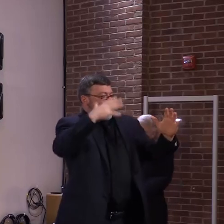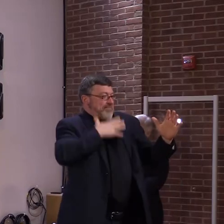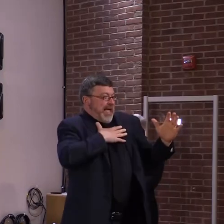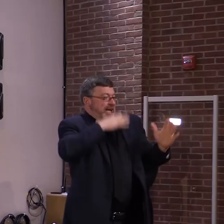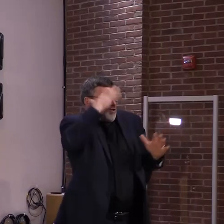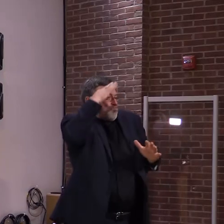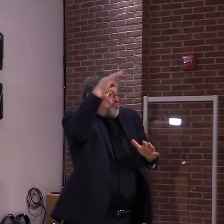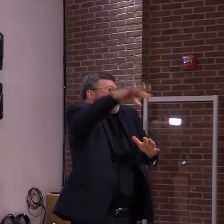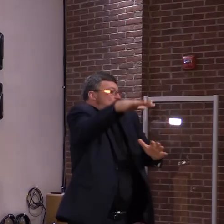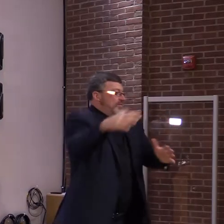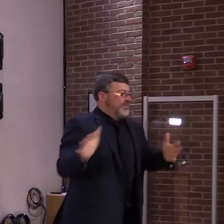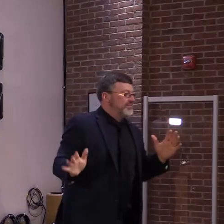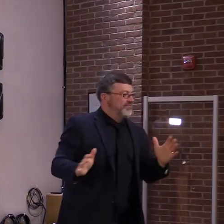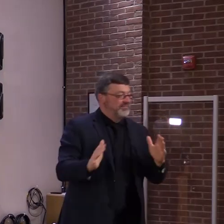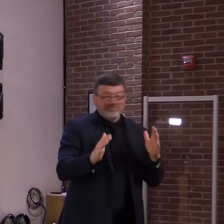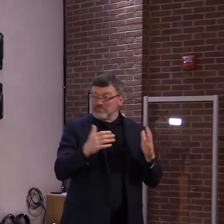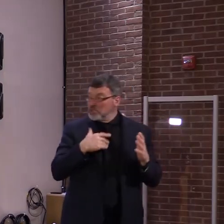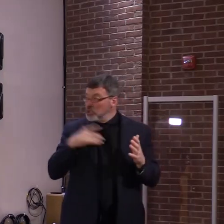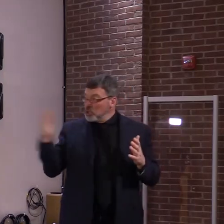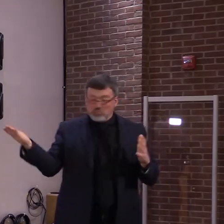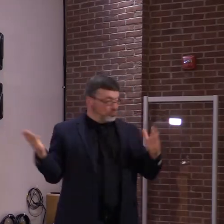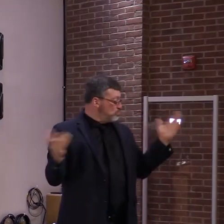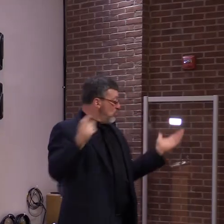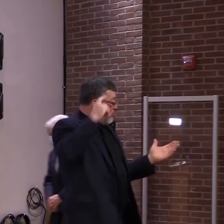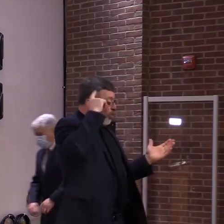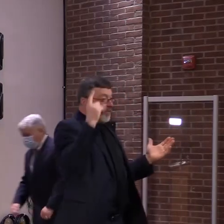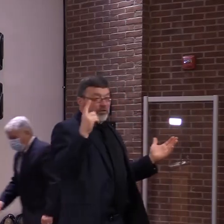invite anyone else who has anything to say about it.